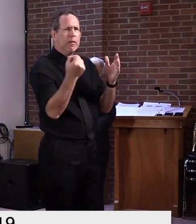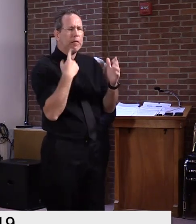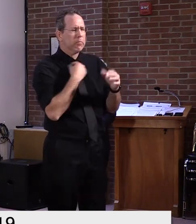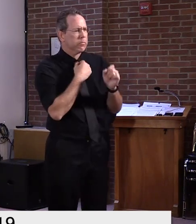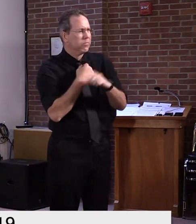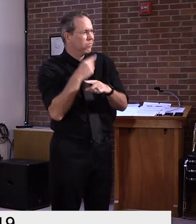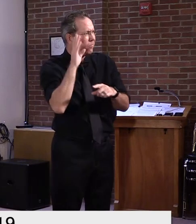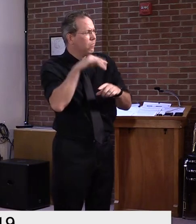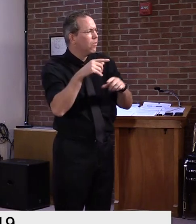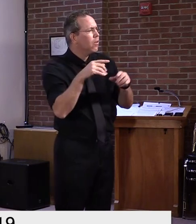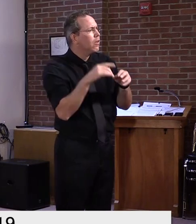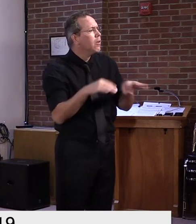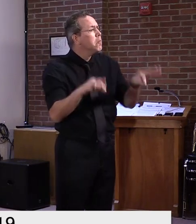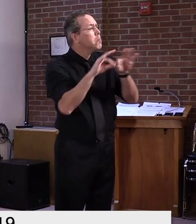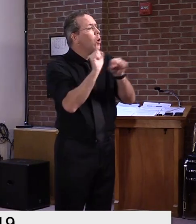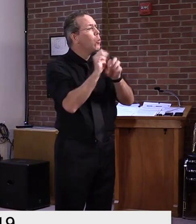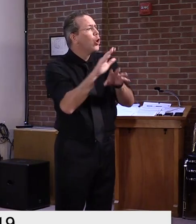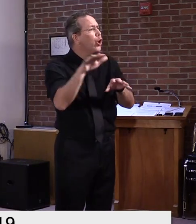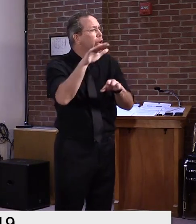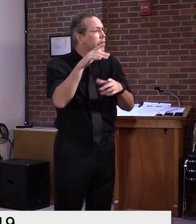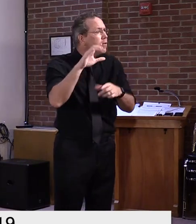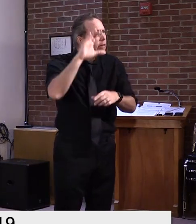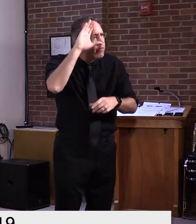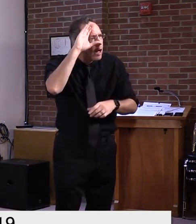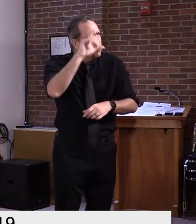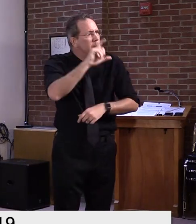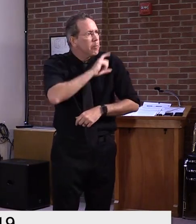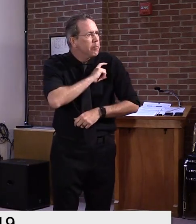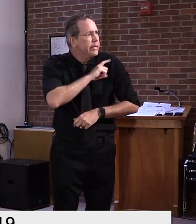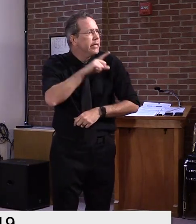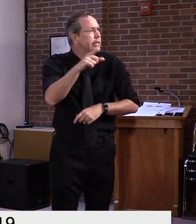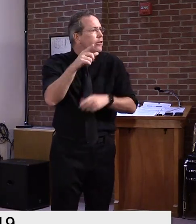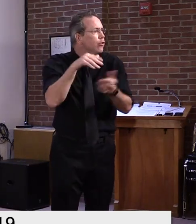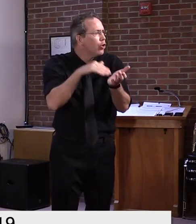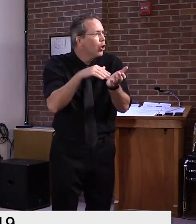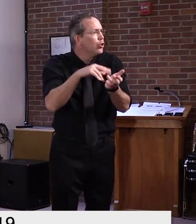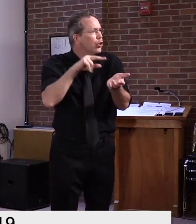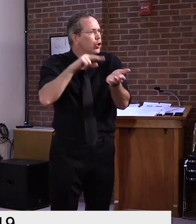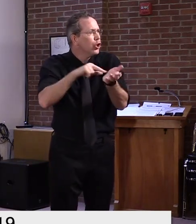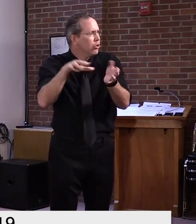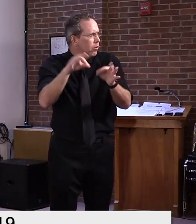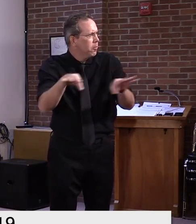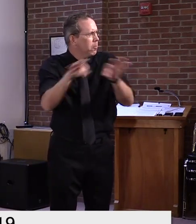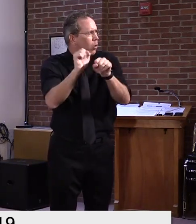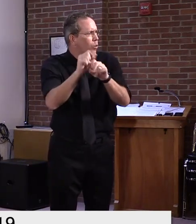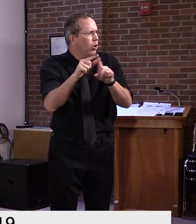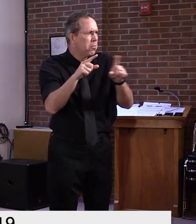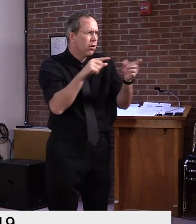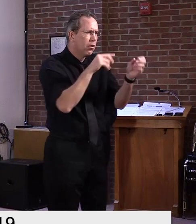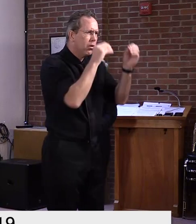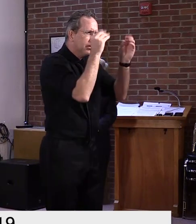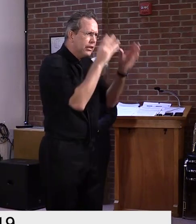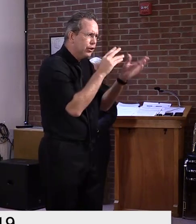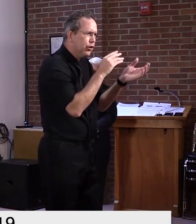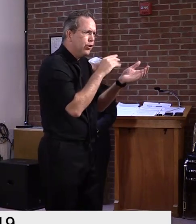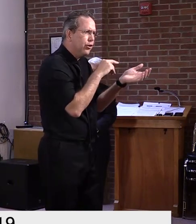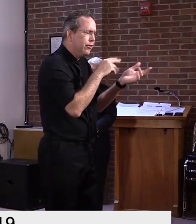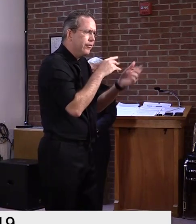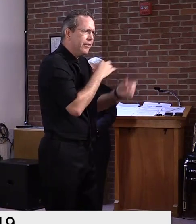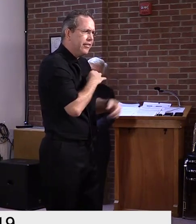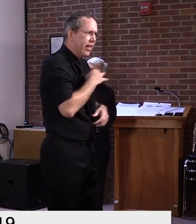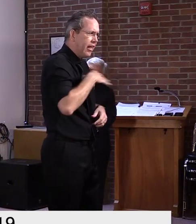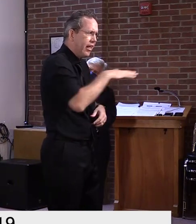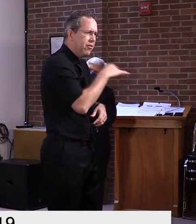we just missing a notation somewhere? Well, in some respects, Mike, we could answer it a couple different ways,